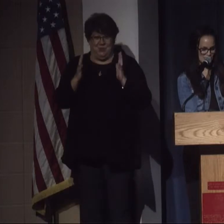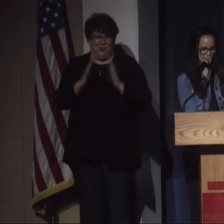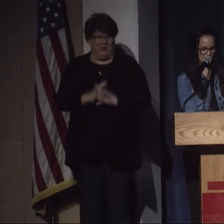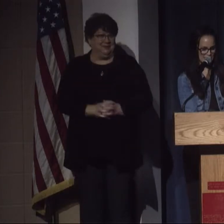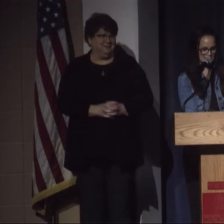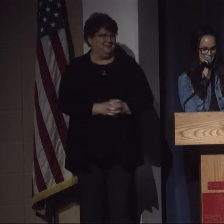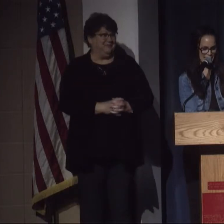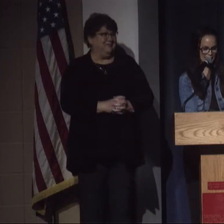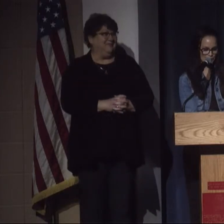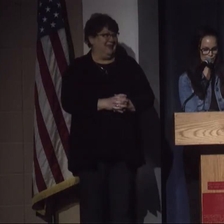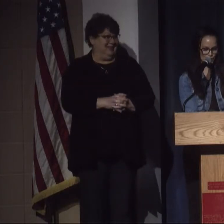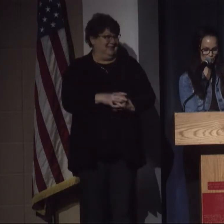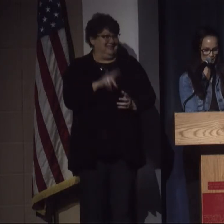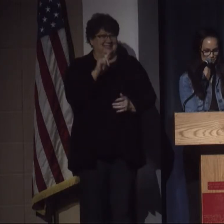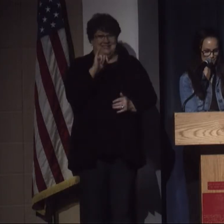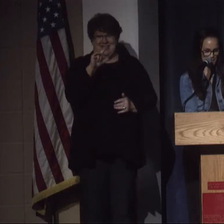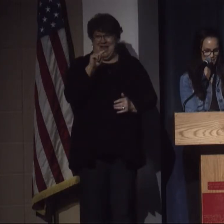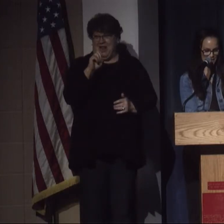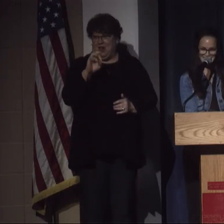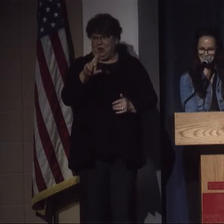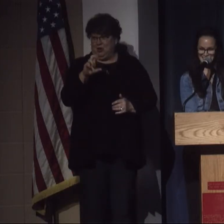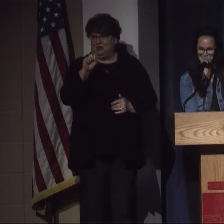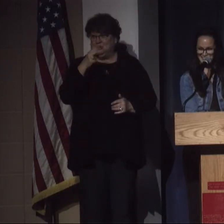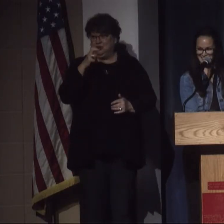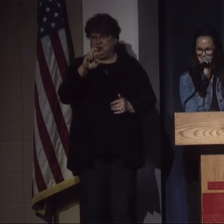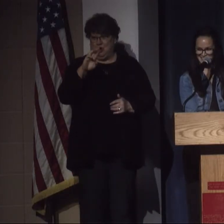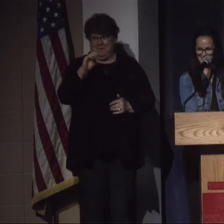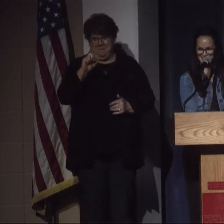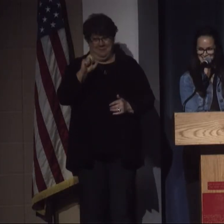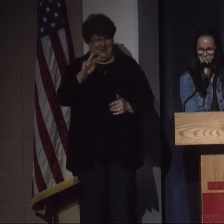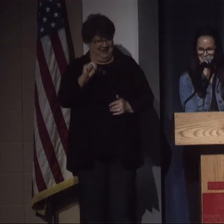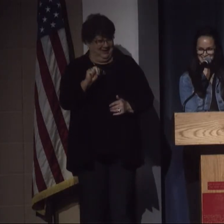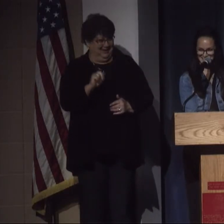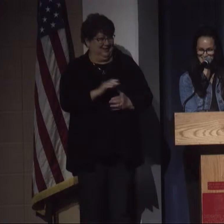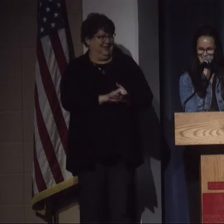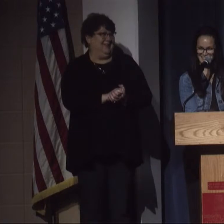Yeah. It's going to be Taylor Sherman.